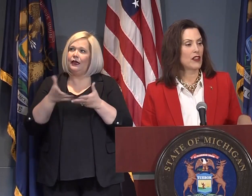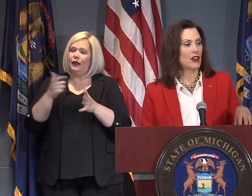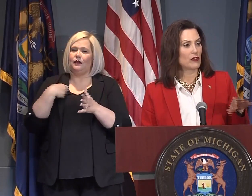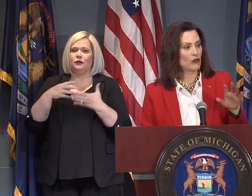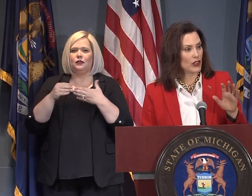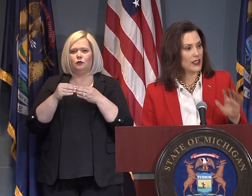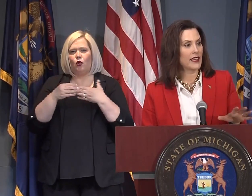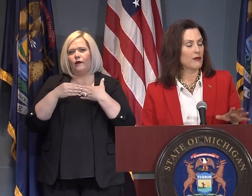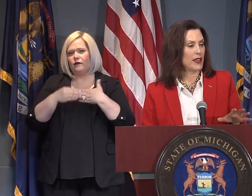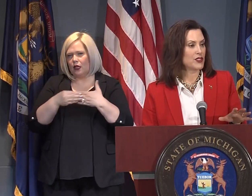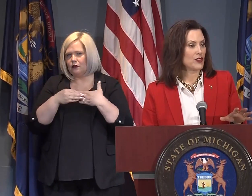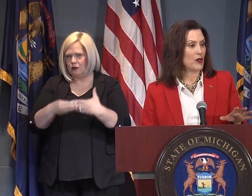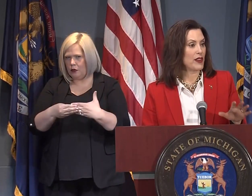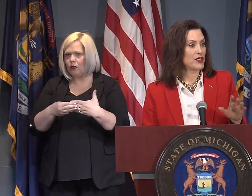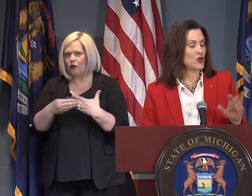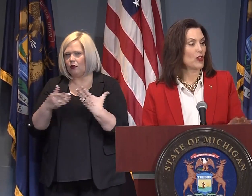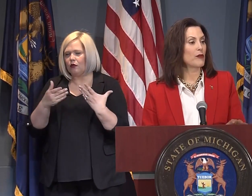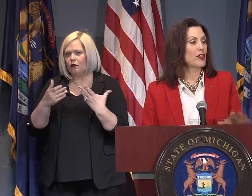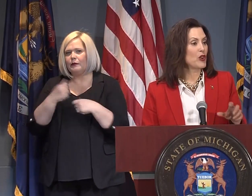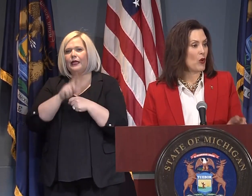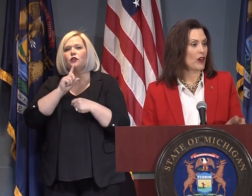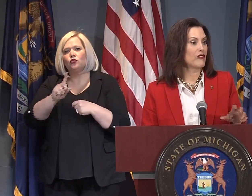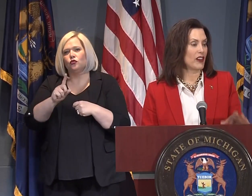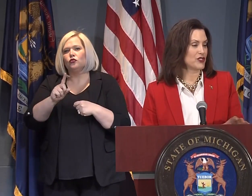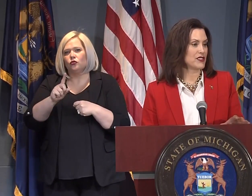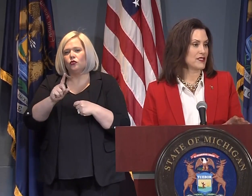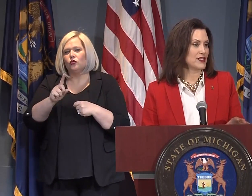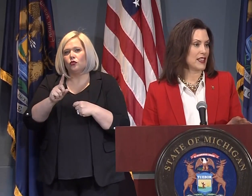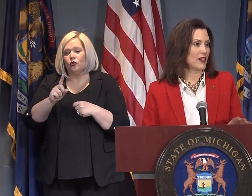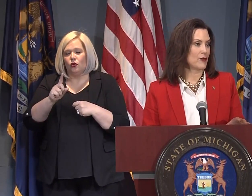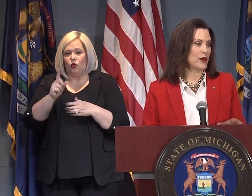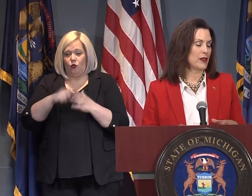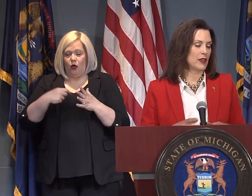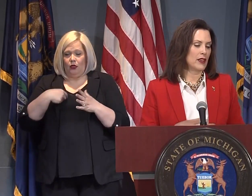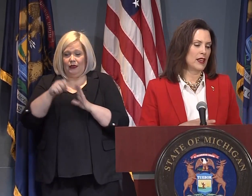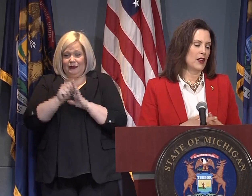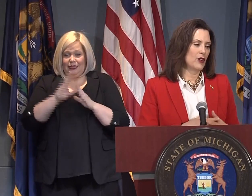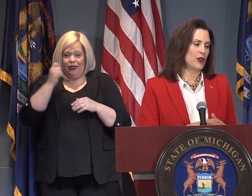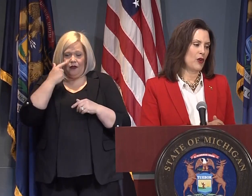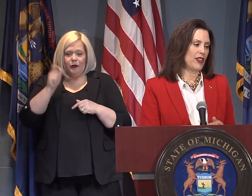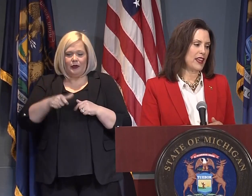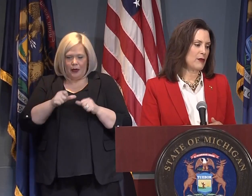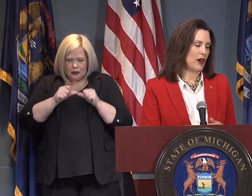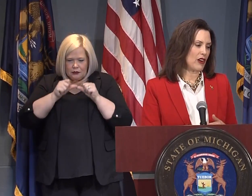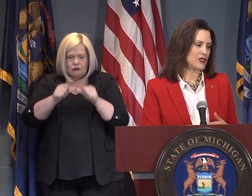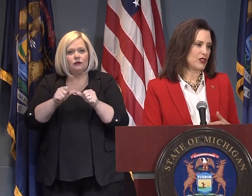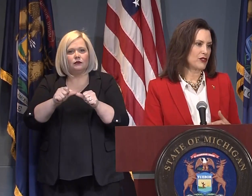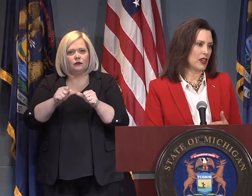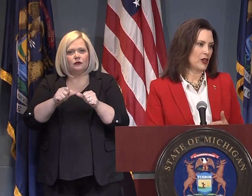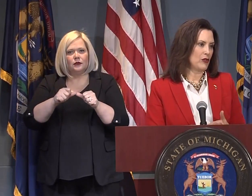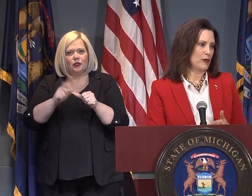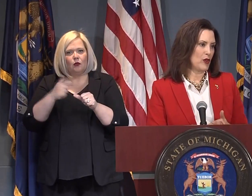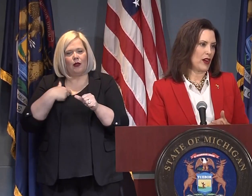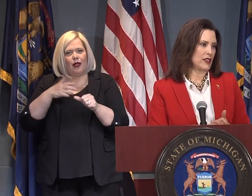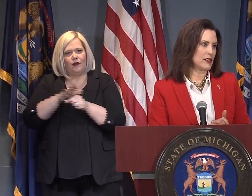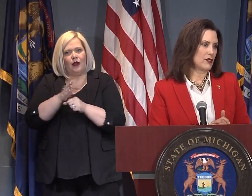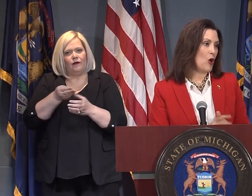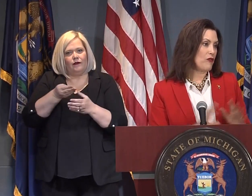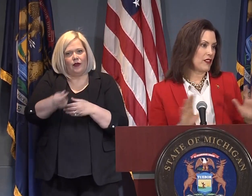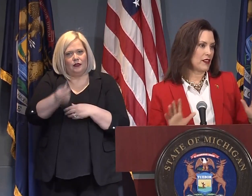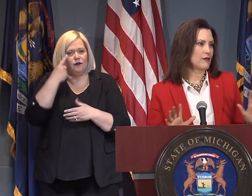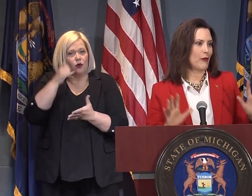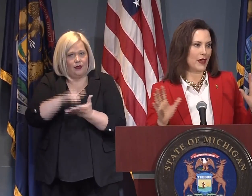to really make sure that we shore up the core functions of state government. I think about our children who will be